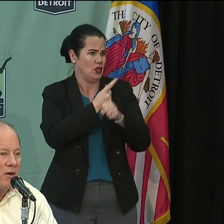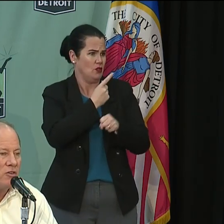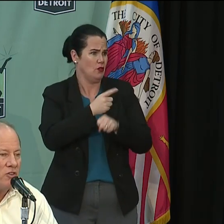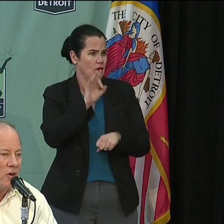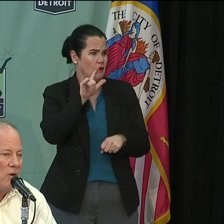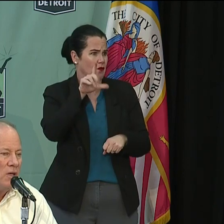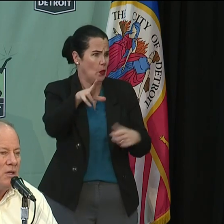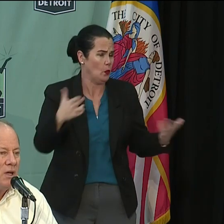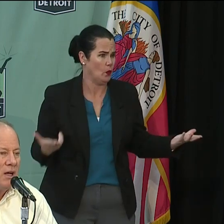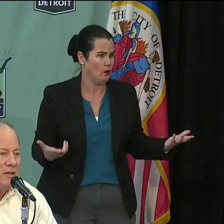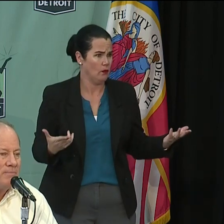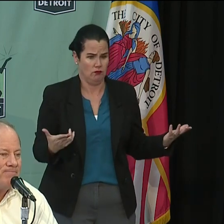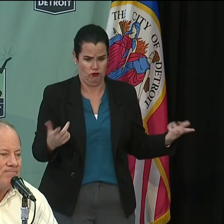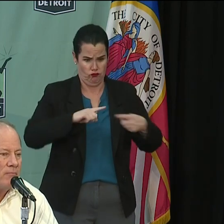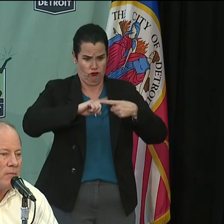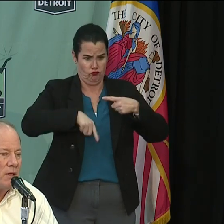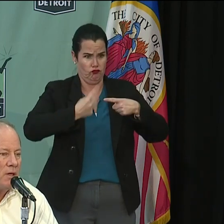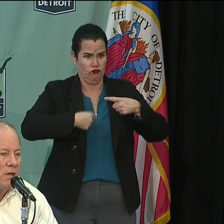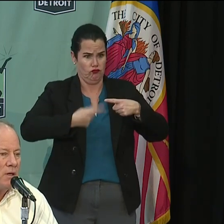year out. And so